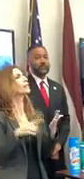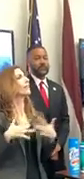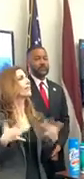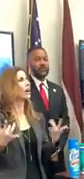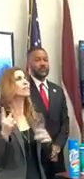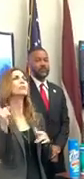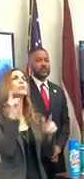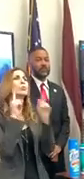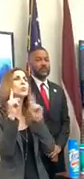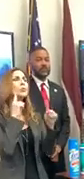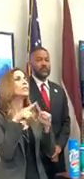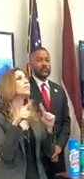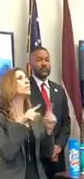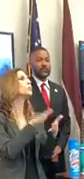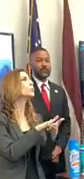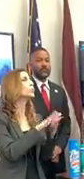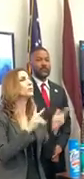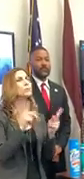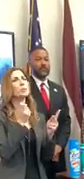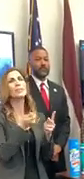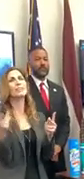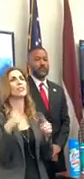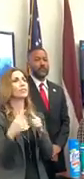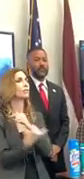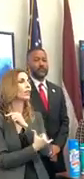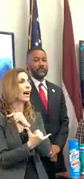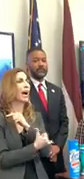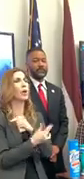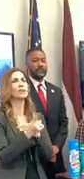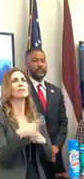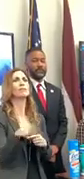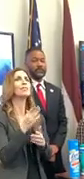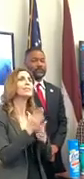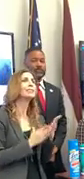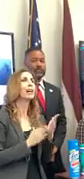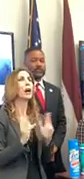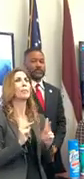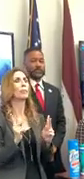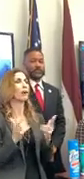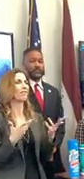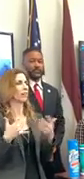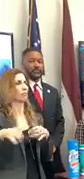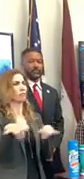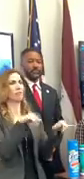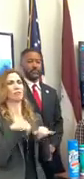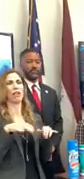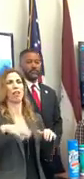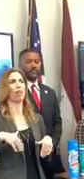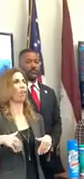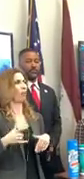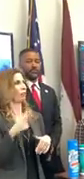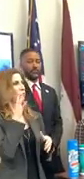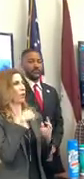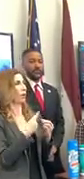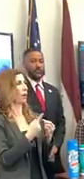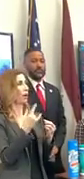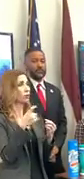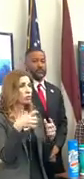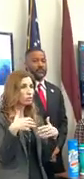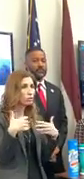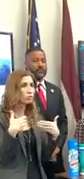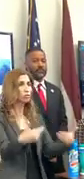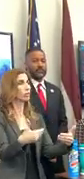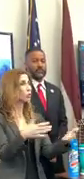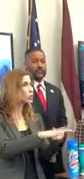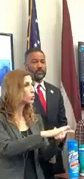been hearing from different school officials in several different counties that there's some lack of a consistent message coming about whether they should have school,